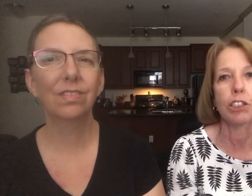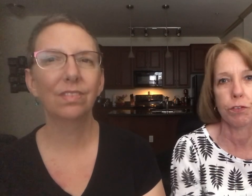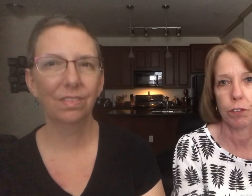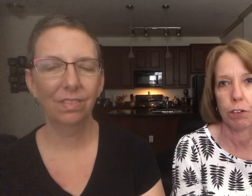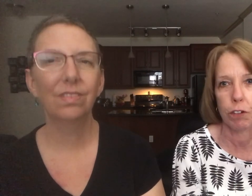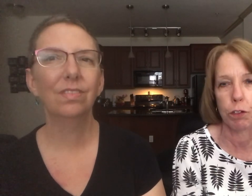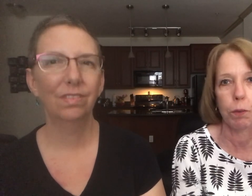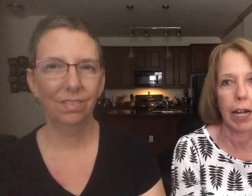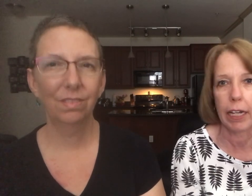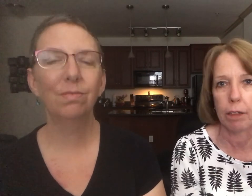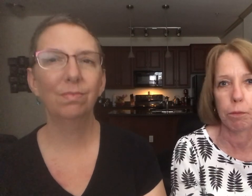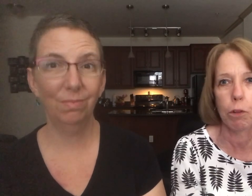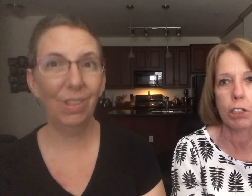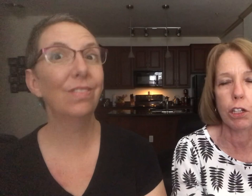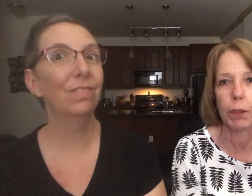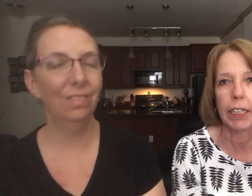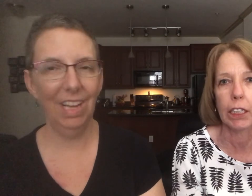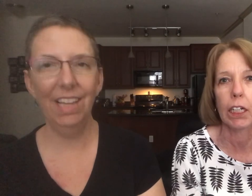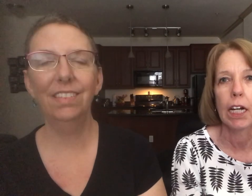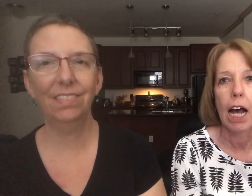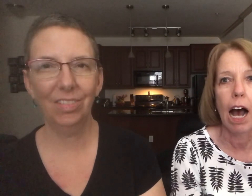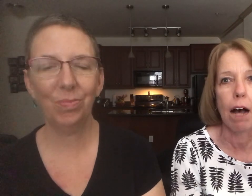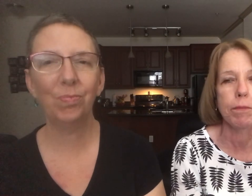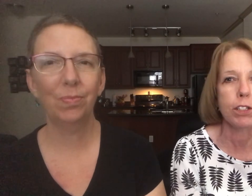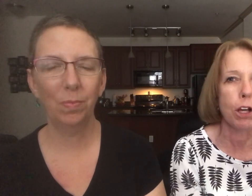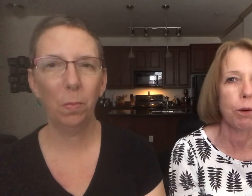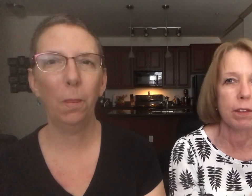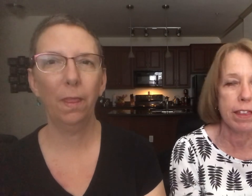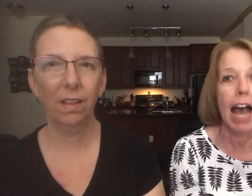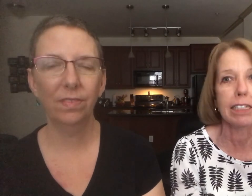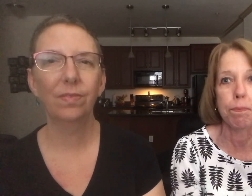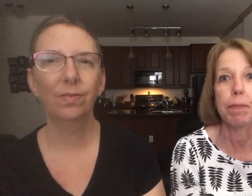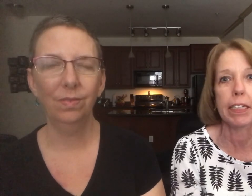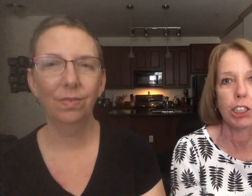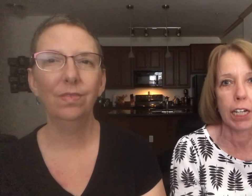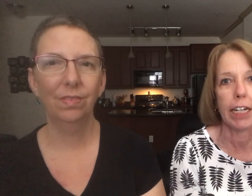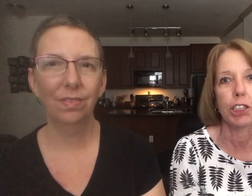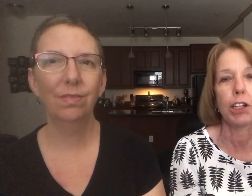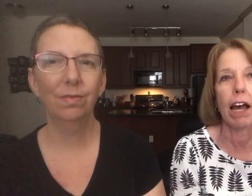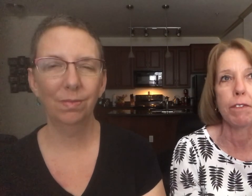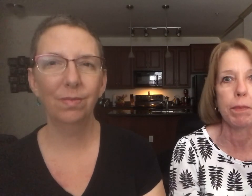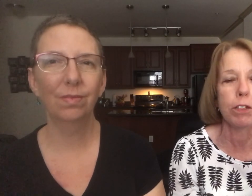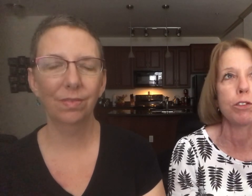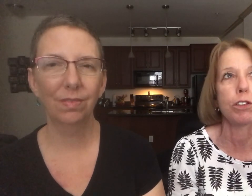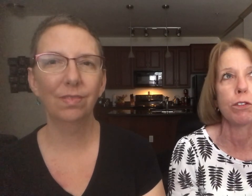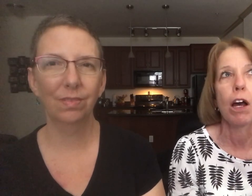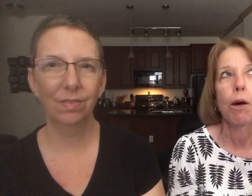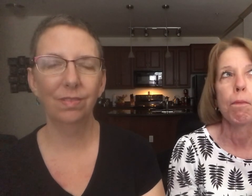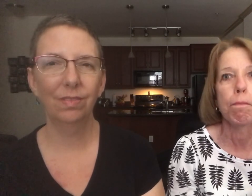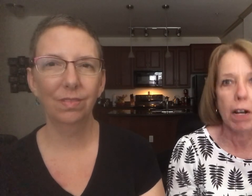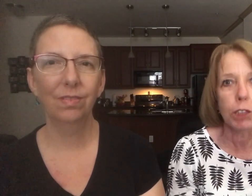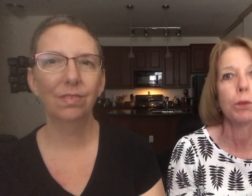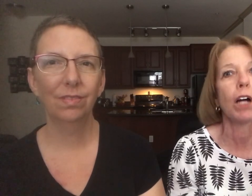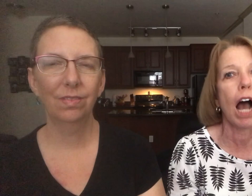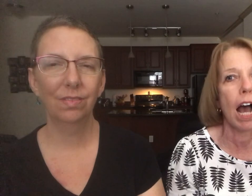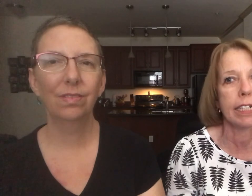for a roadway, more so here. Right. So that's a big change. You have to be used to much more